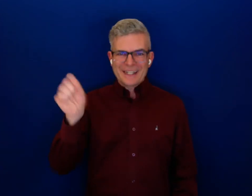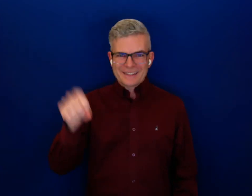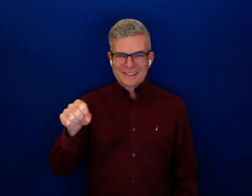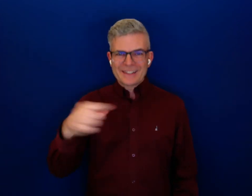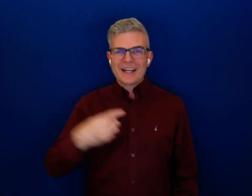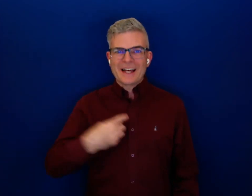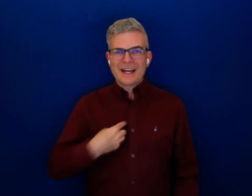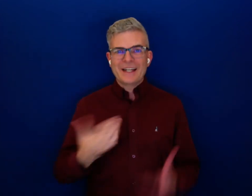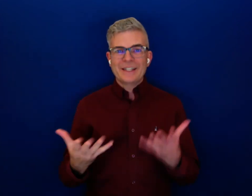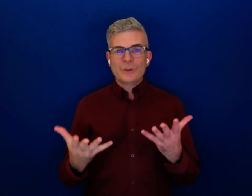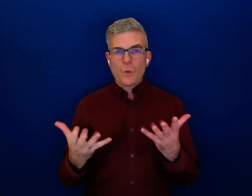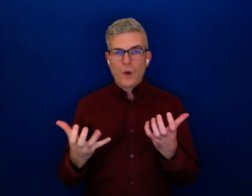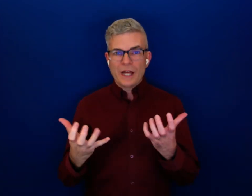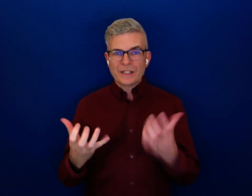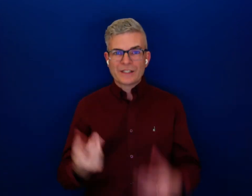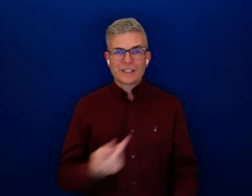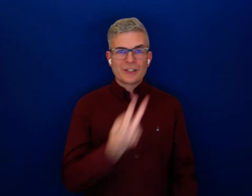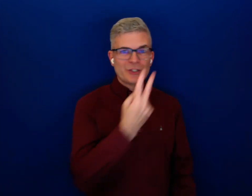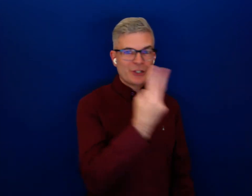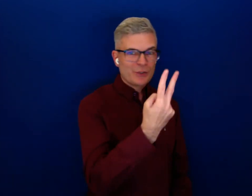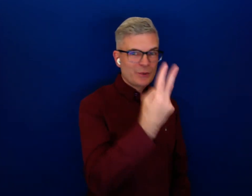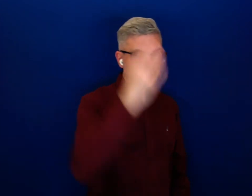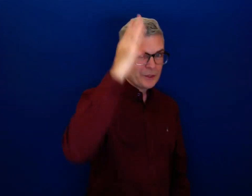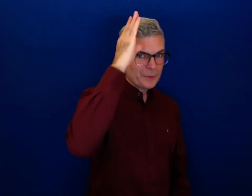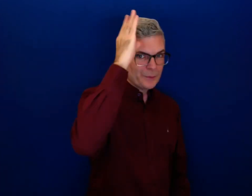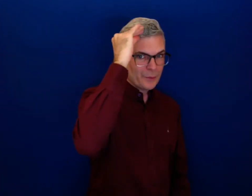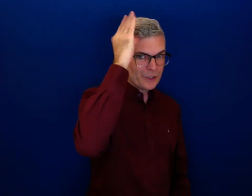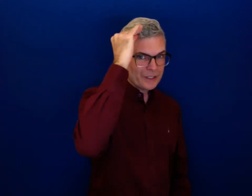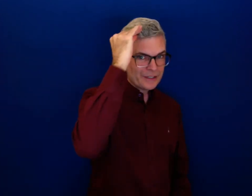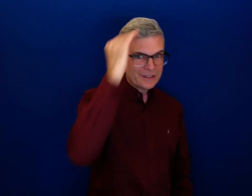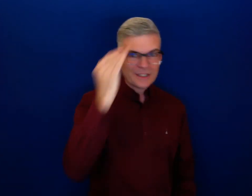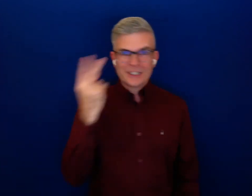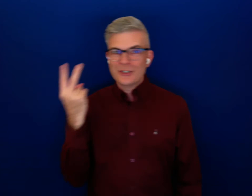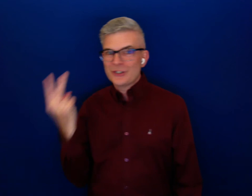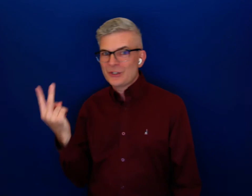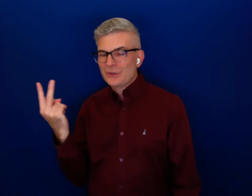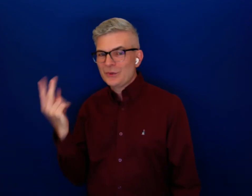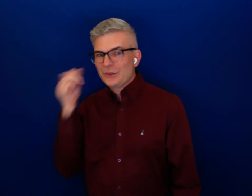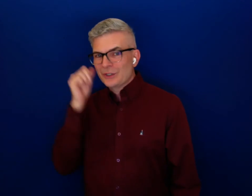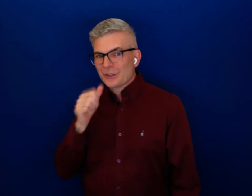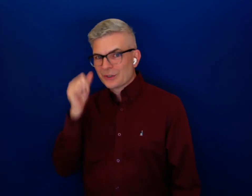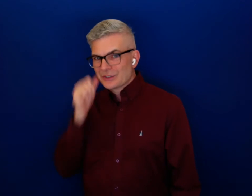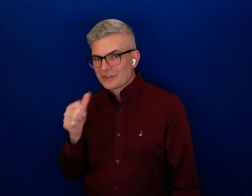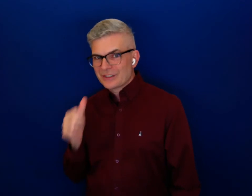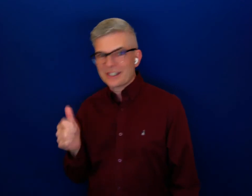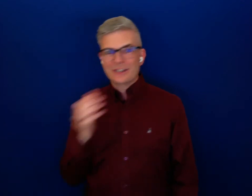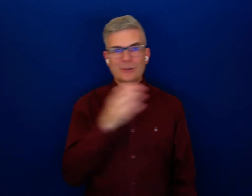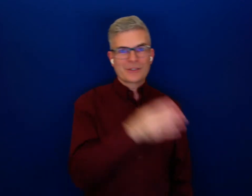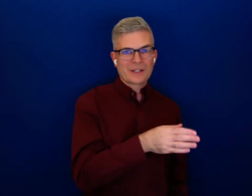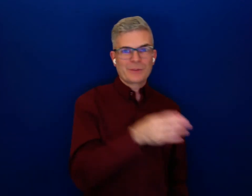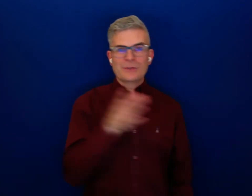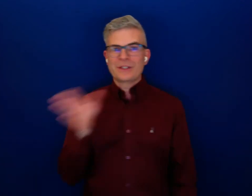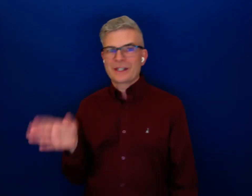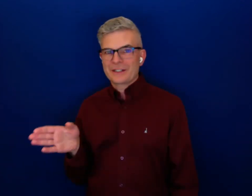yes, I want two boys, two girls. Again, notice I'm using that